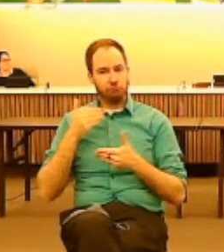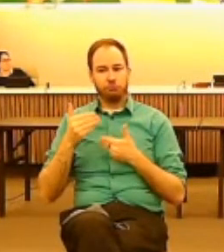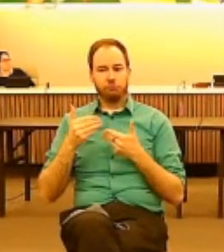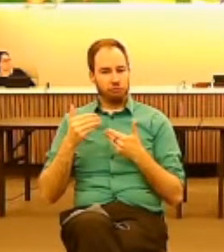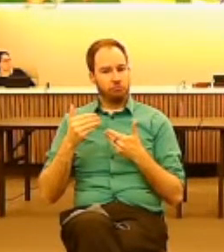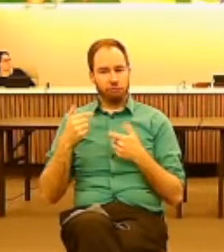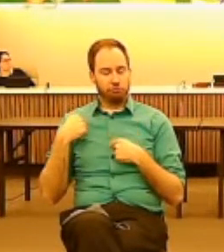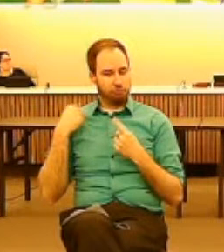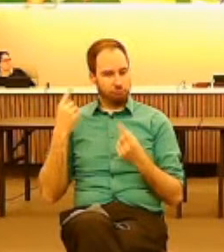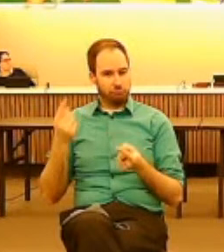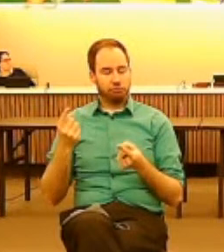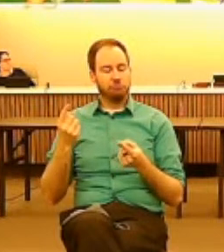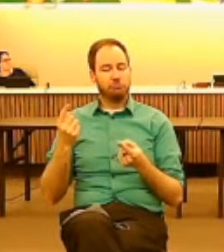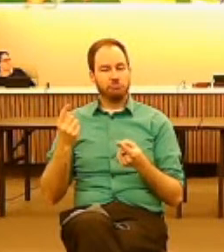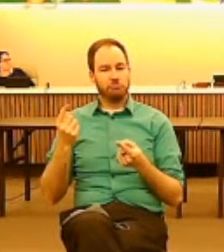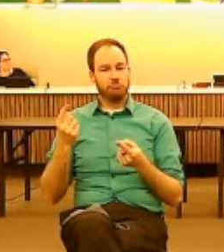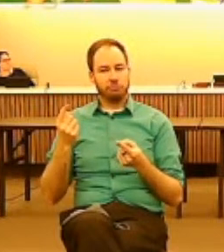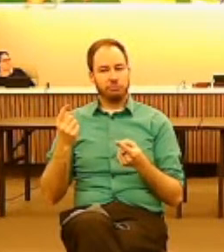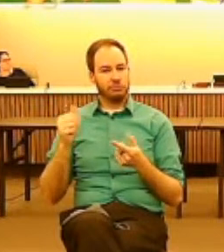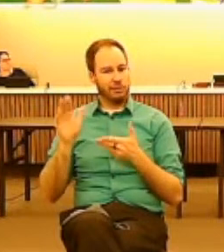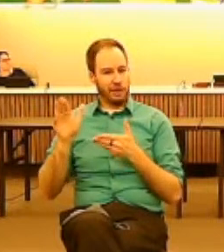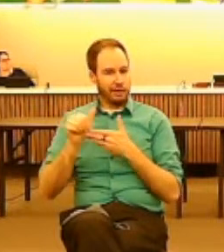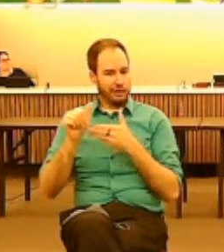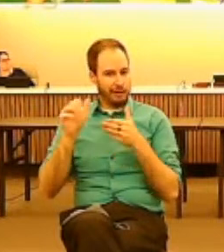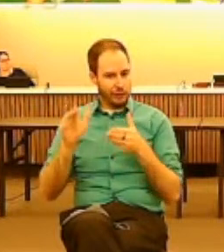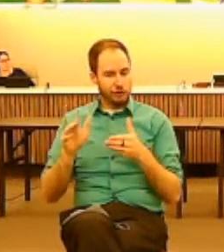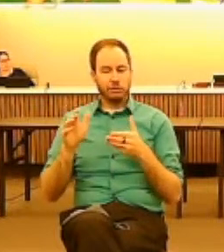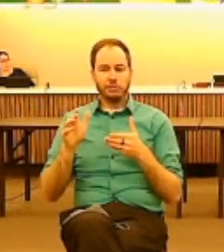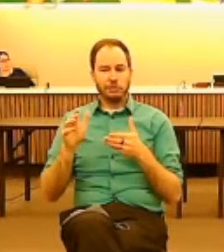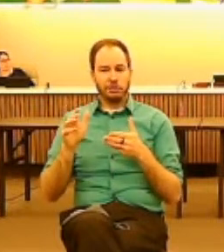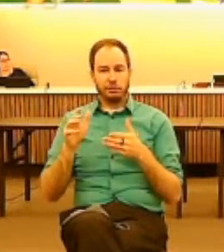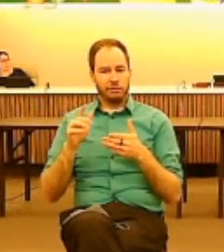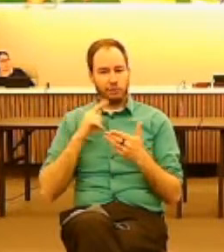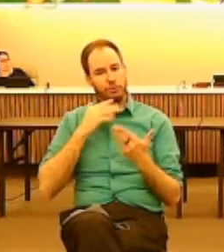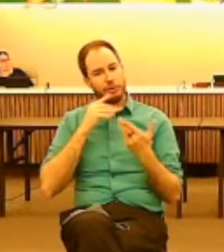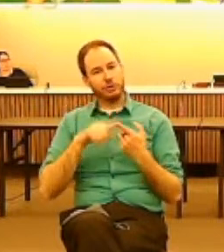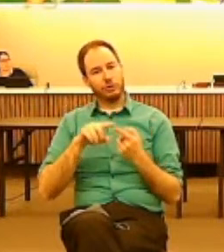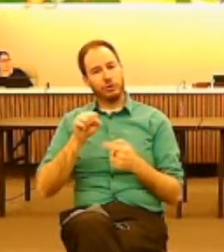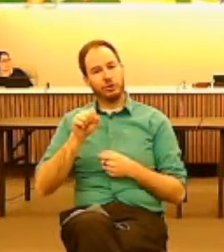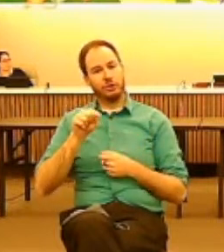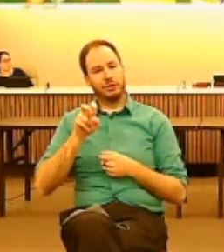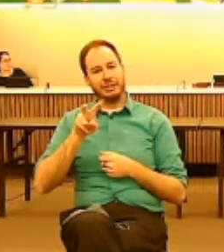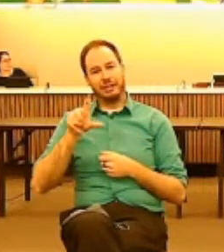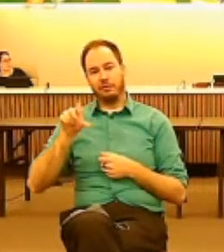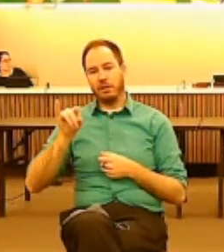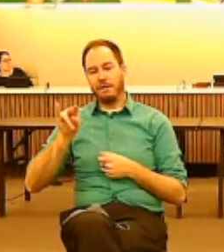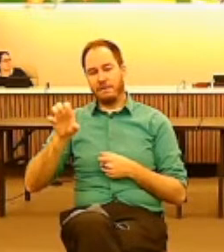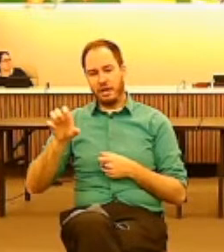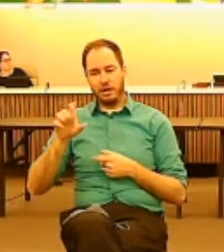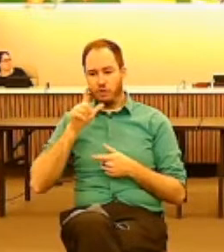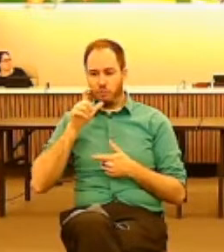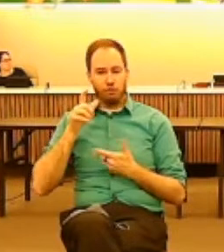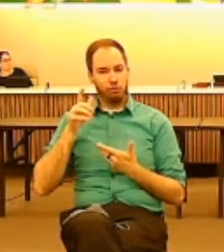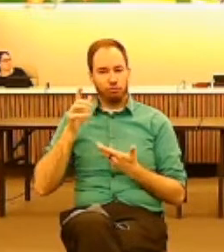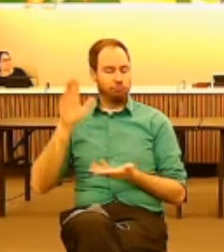made and the leadership. Special thanks to Steve Lovey for stepping up and